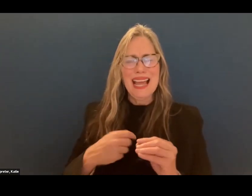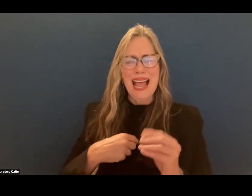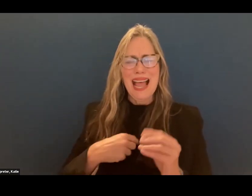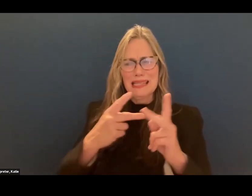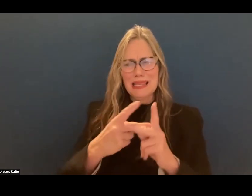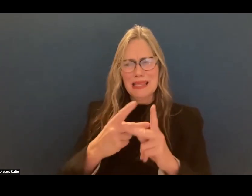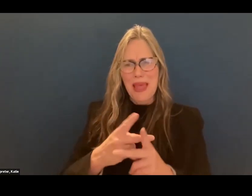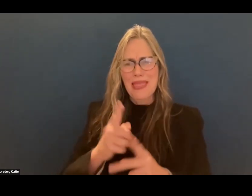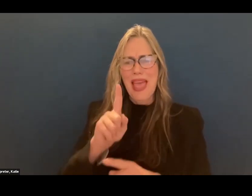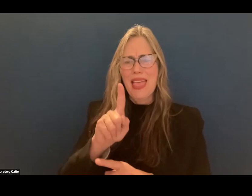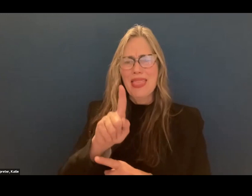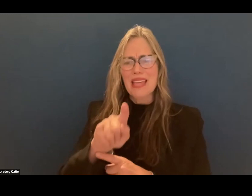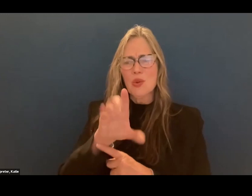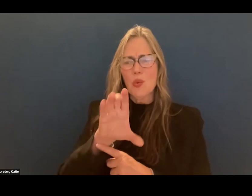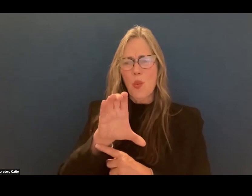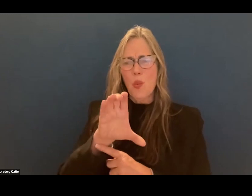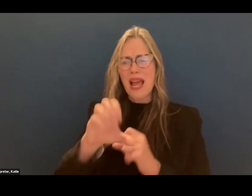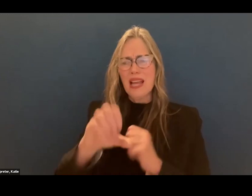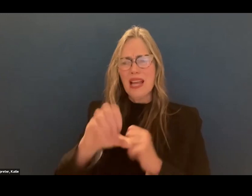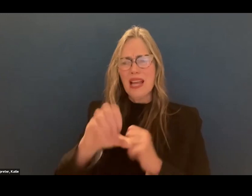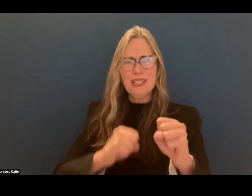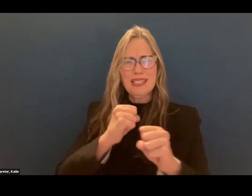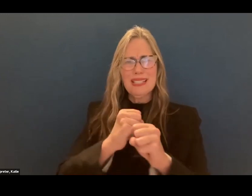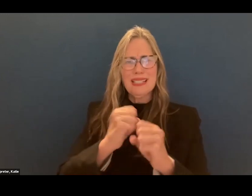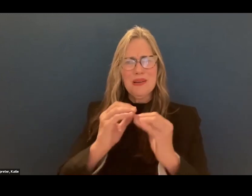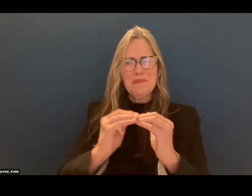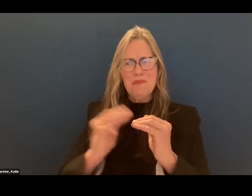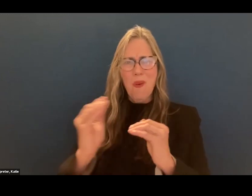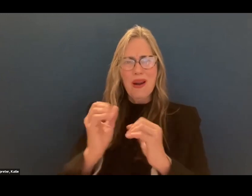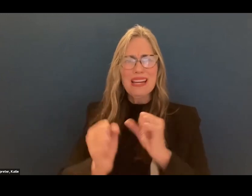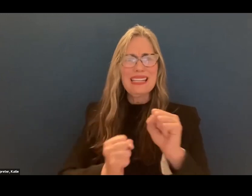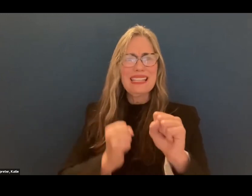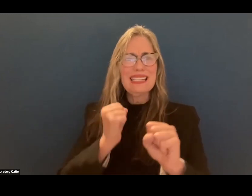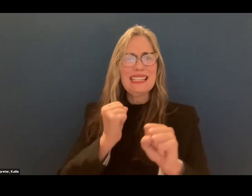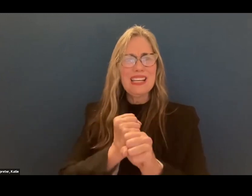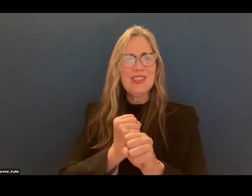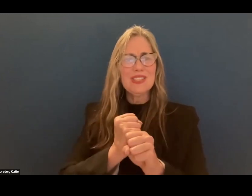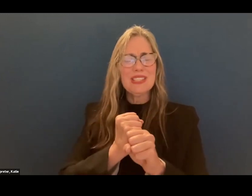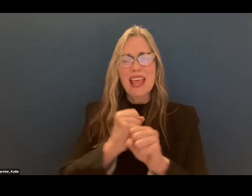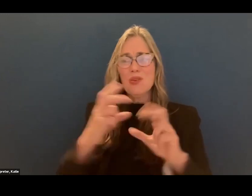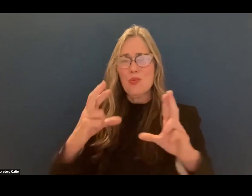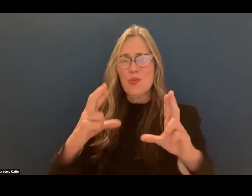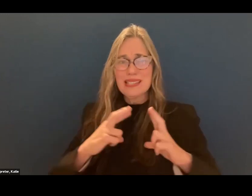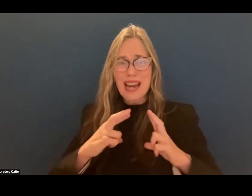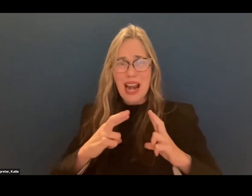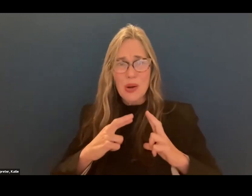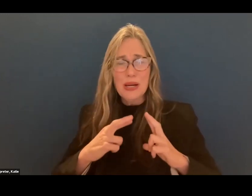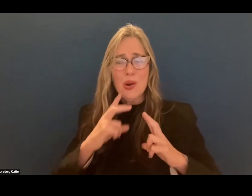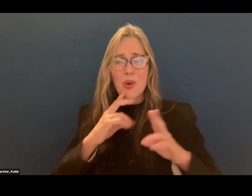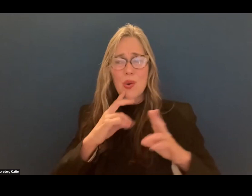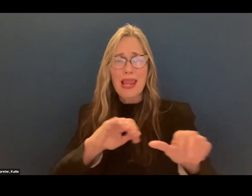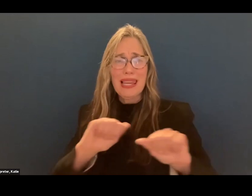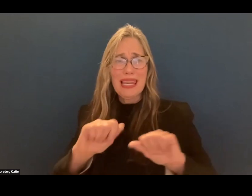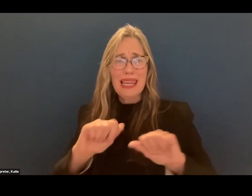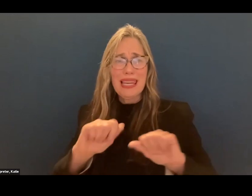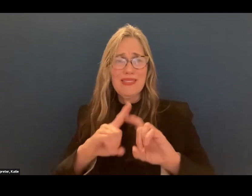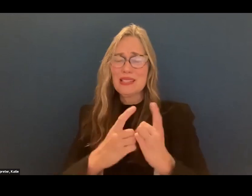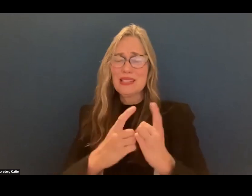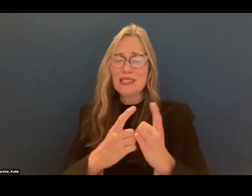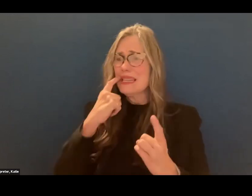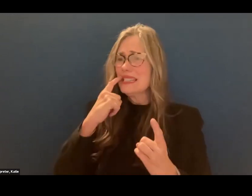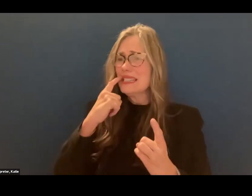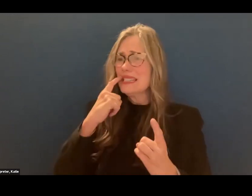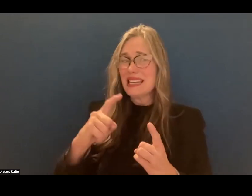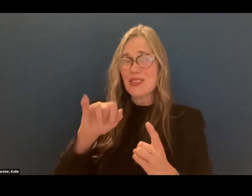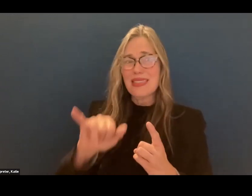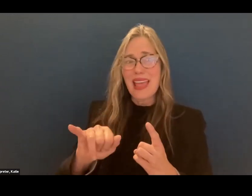100 plus years that's going out that has been a part of this district. Just want to just recognize that. And my